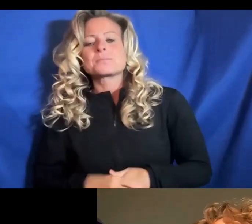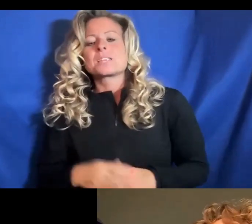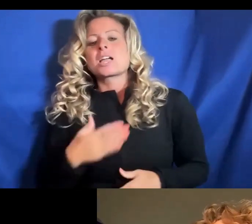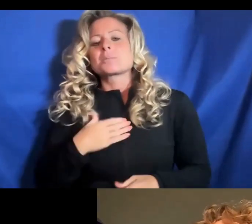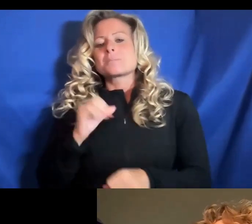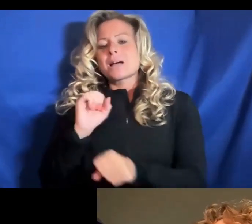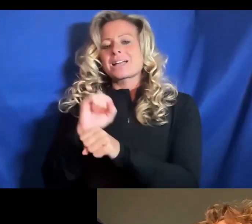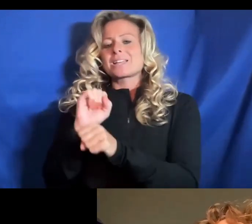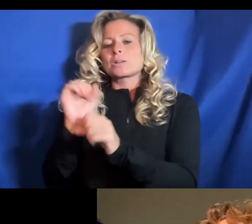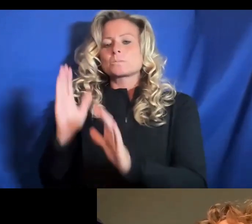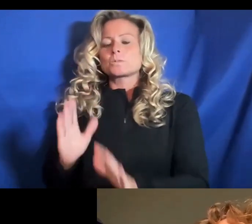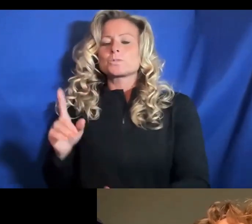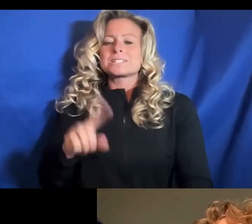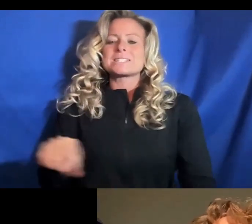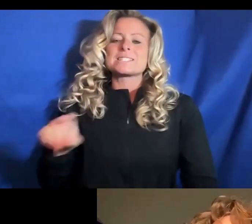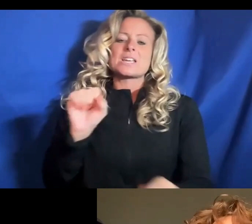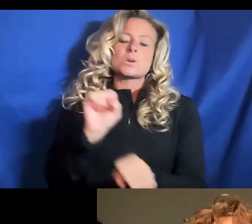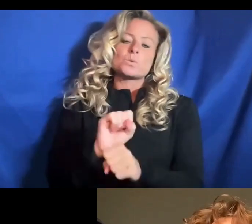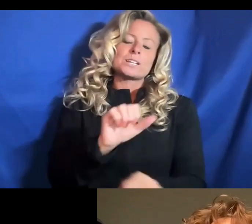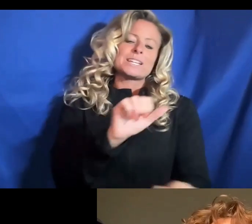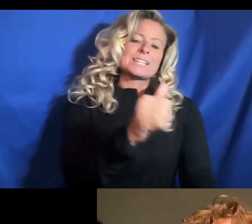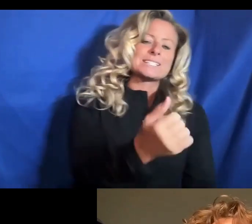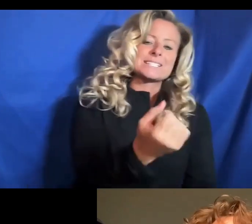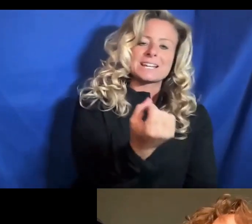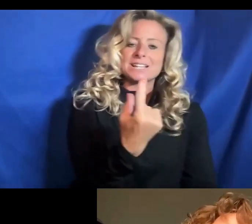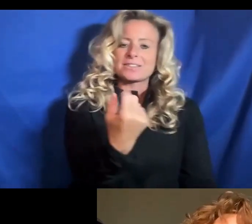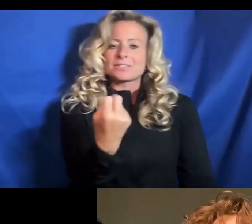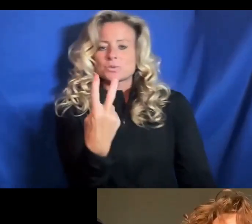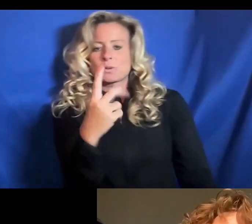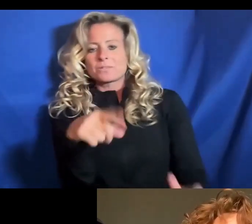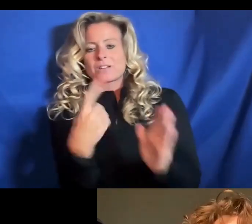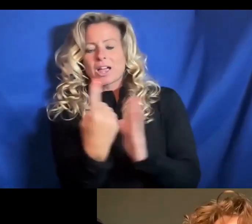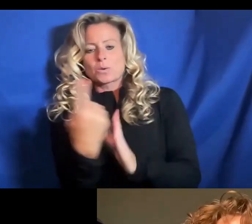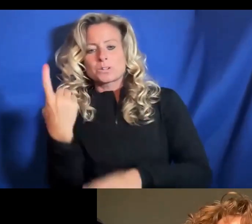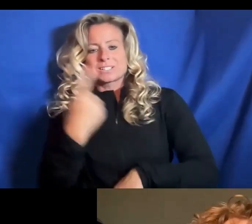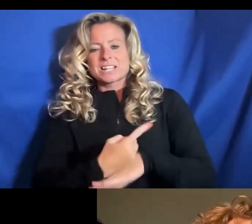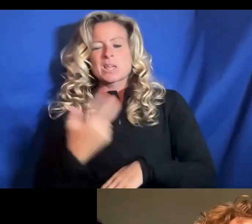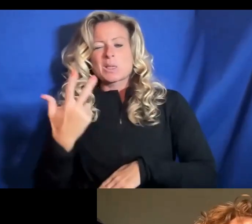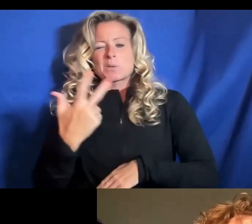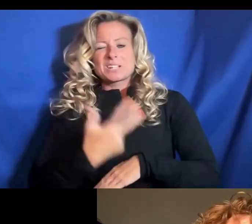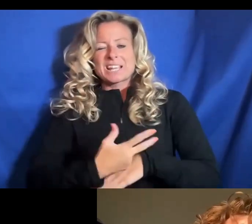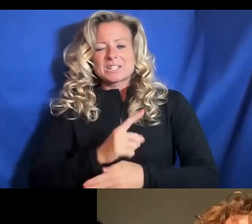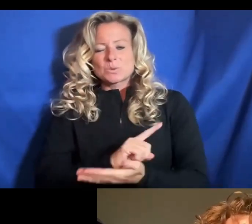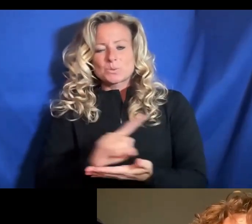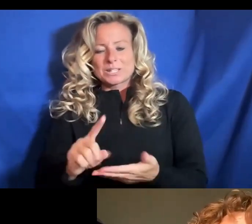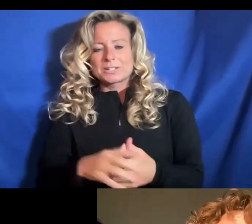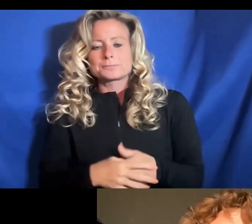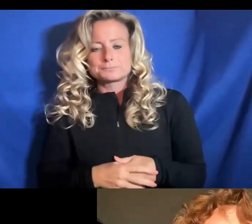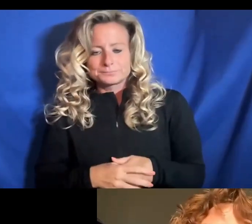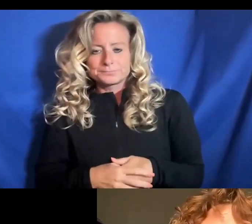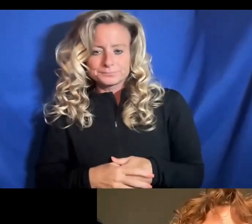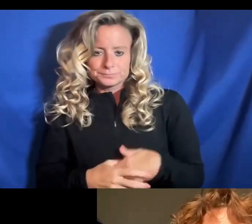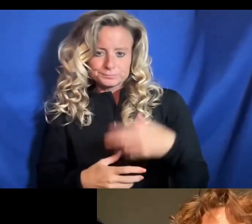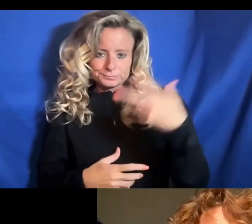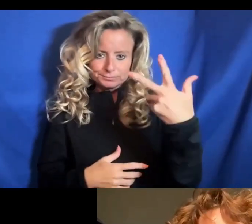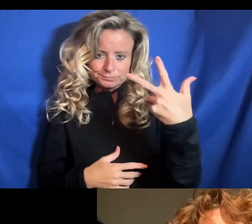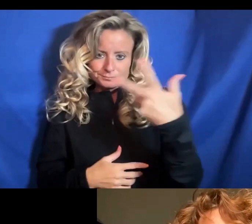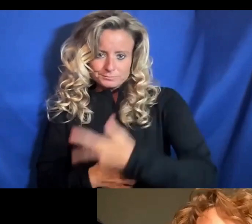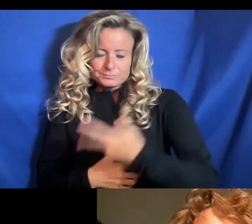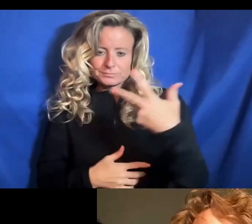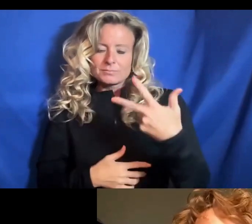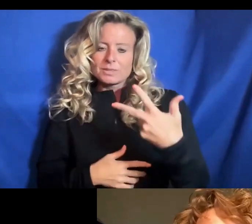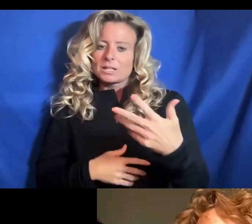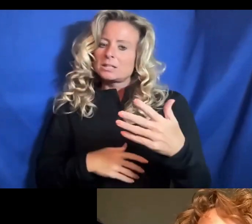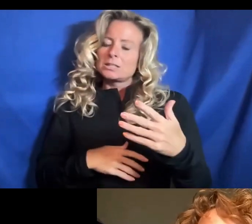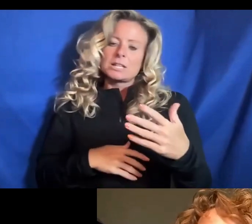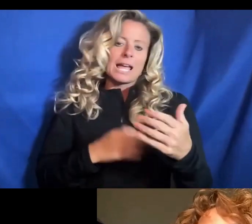they work 10, 11, 12-hour days, usually 3 days a week. So those 3 days, they try to cram as many clients as